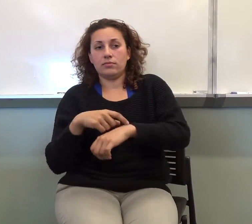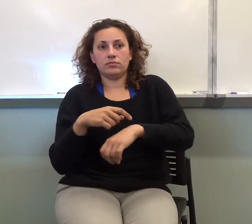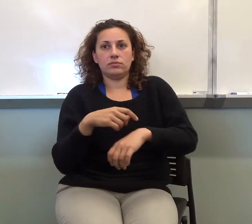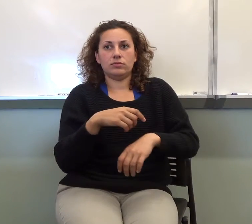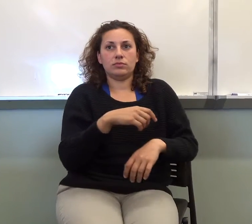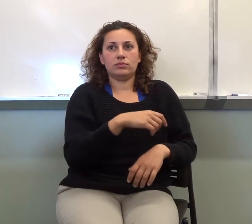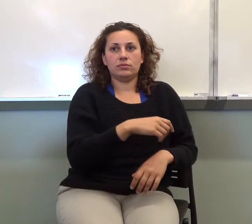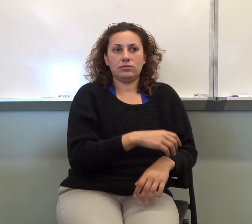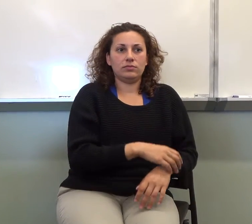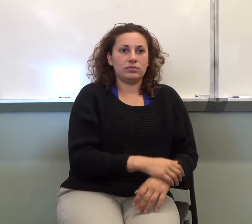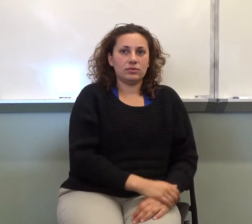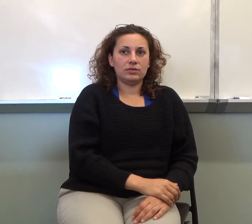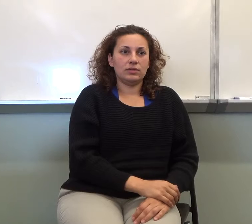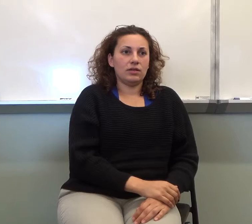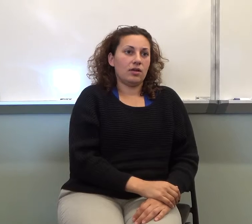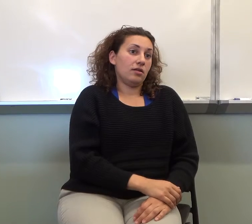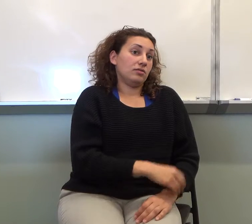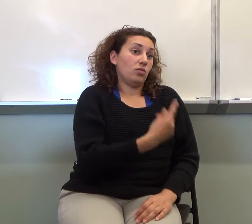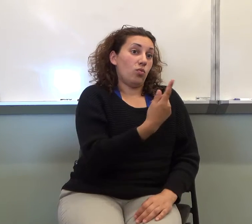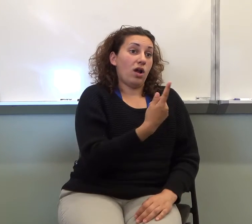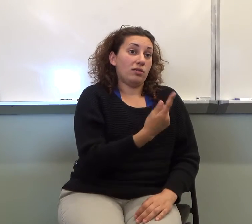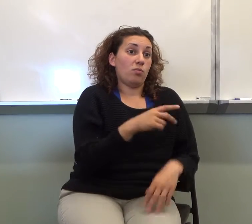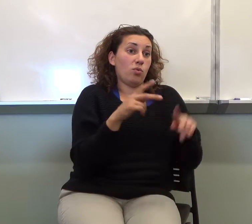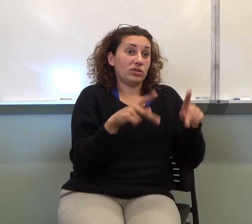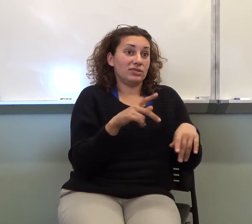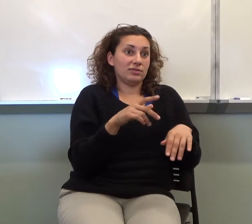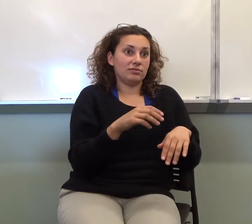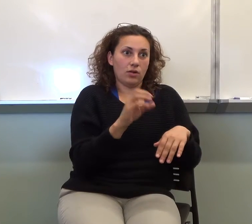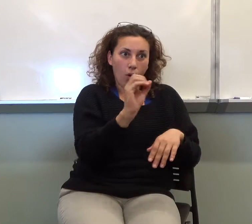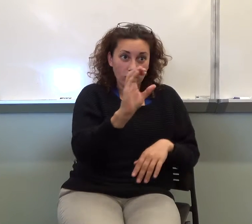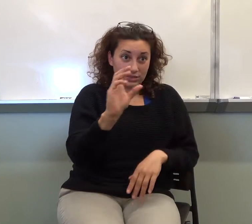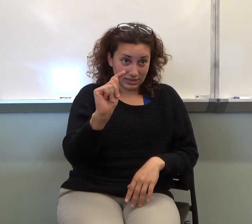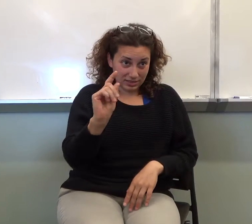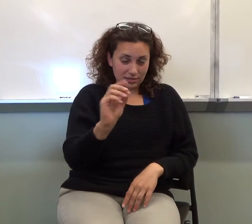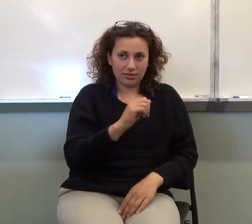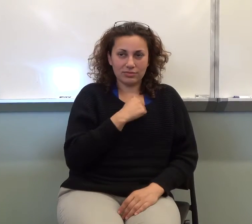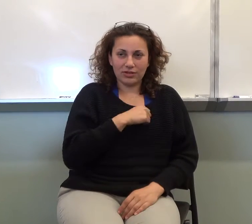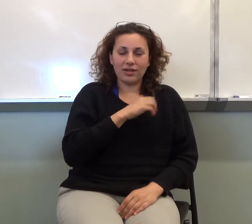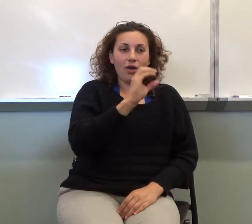than 3 times. Now that's obsessive compulsive disorder right there.